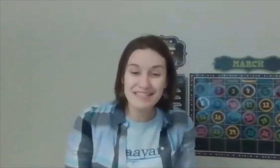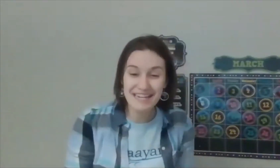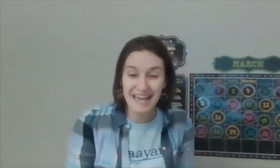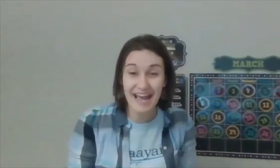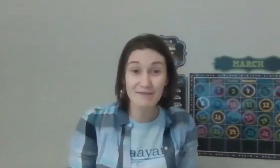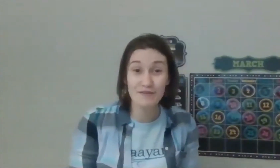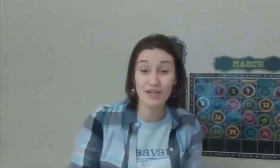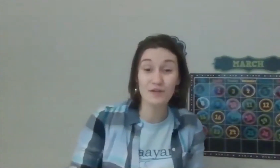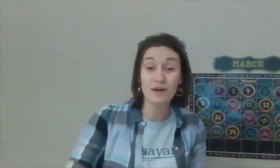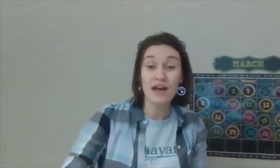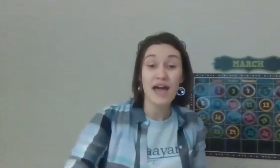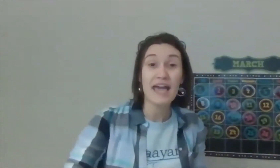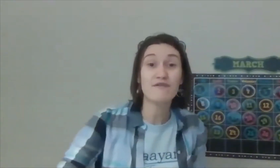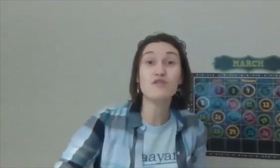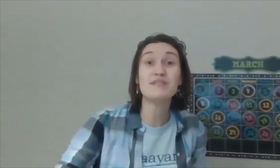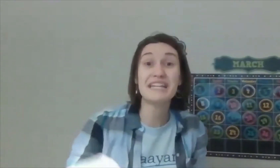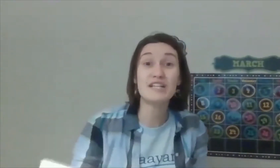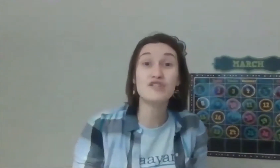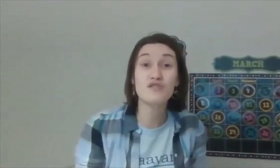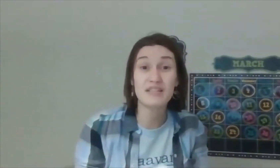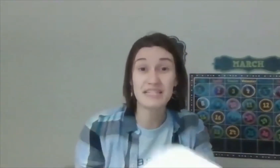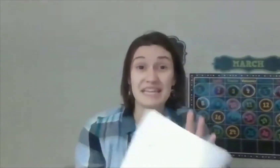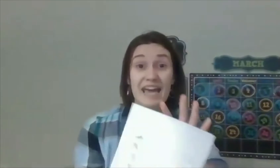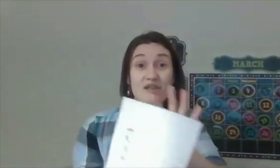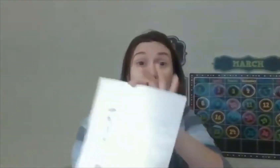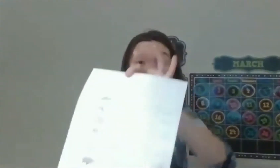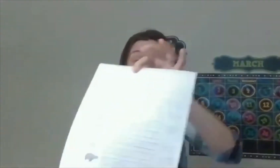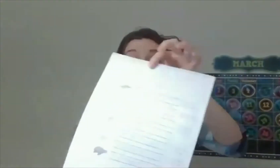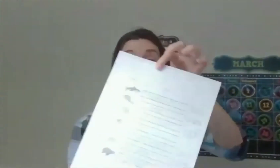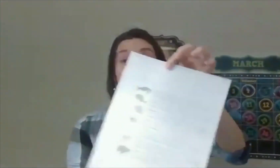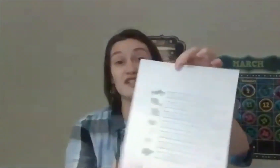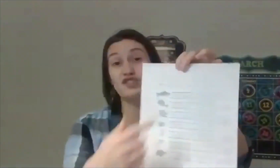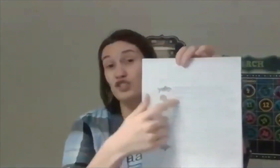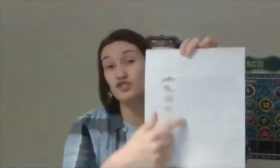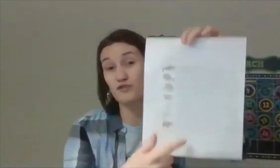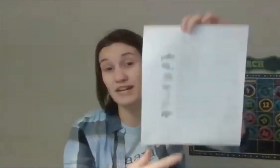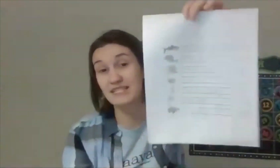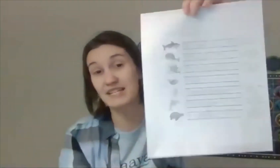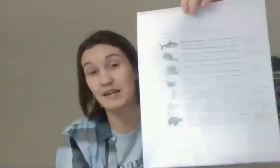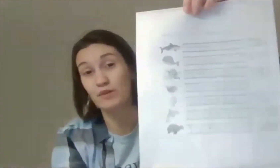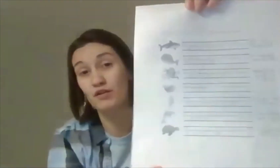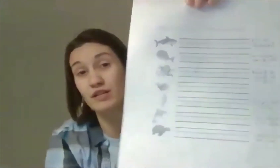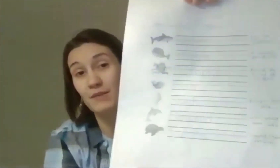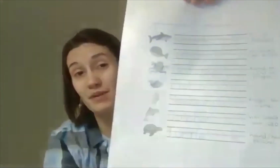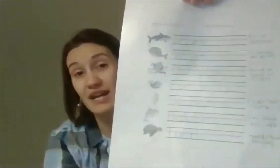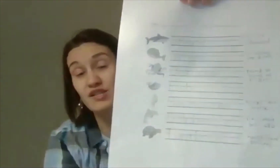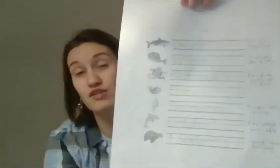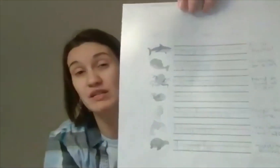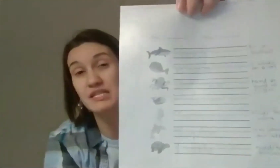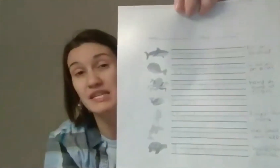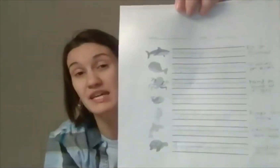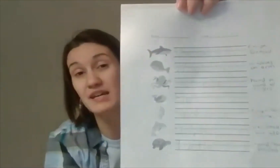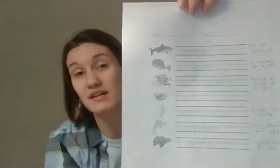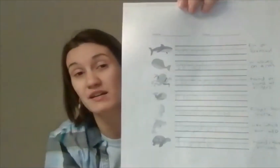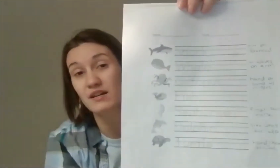that I had for you. If you didn't do this yet, you could do it today. It's just tracing it. I'm gonna hold it up again so you can see it.